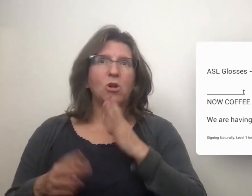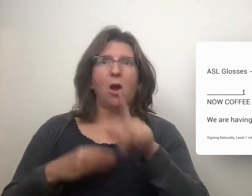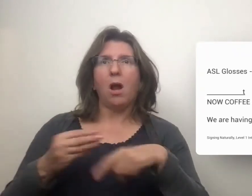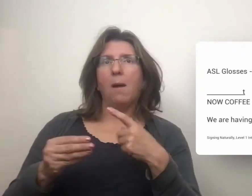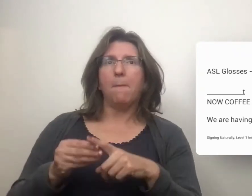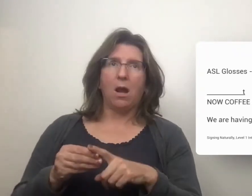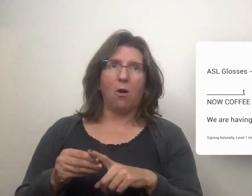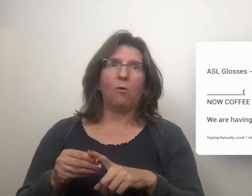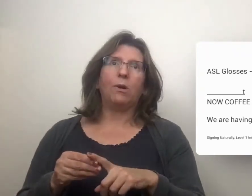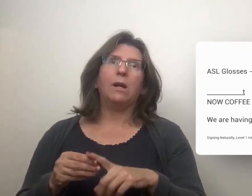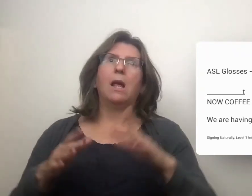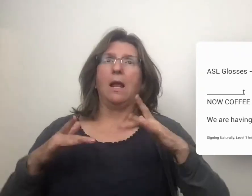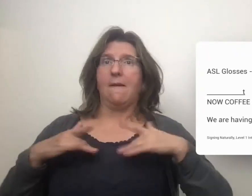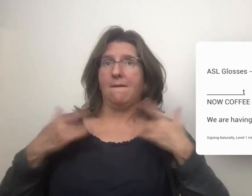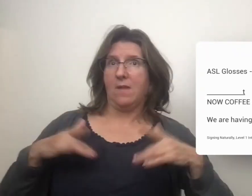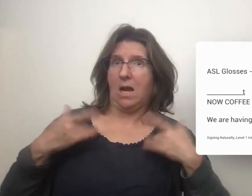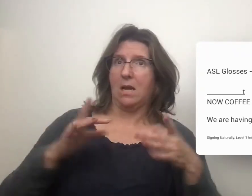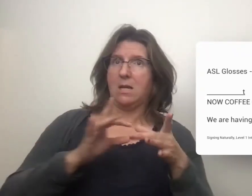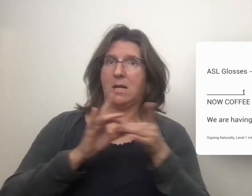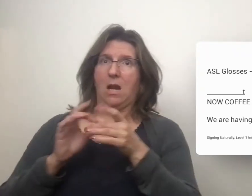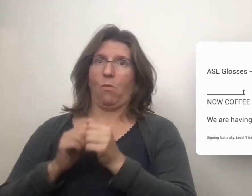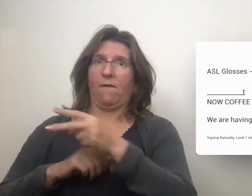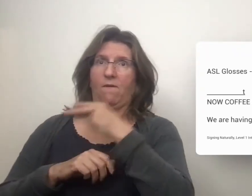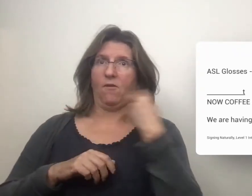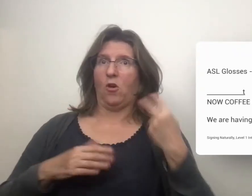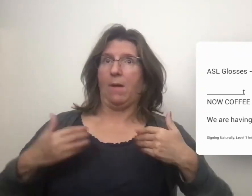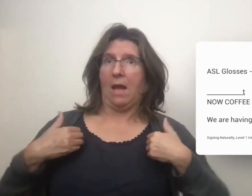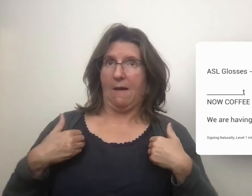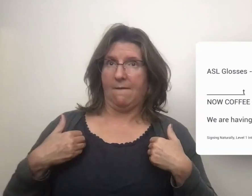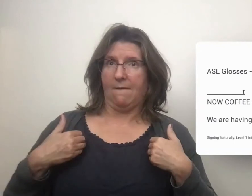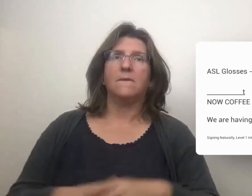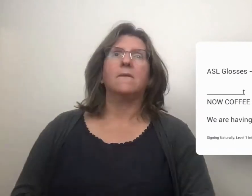In this example, the ASL verb have is not used in the sentence.